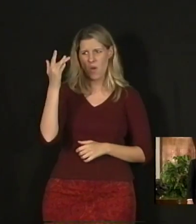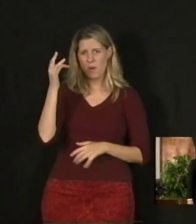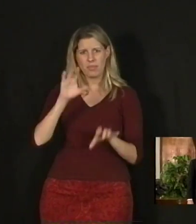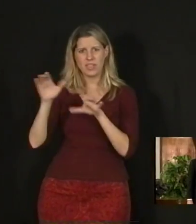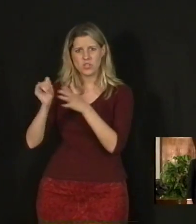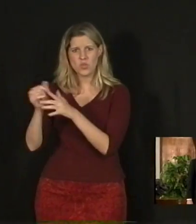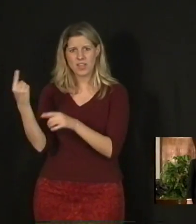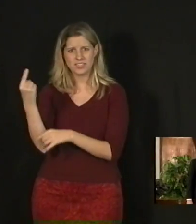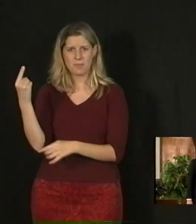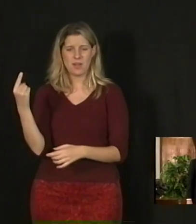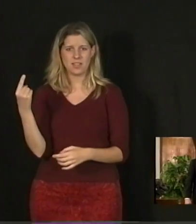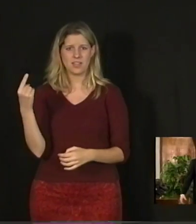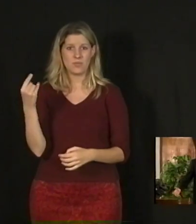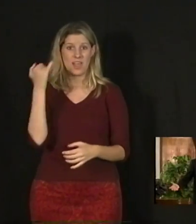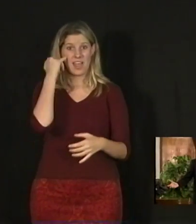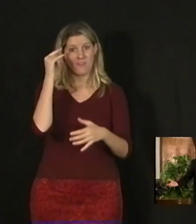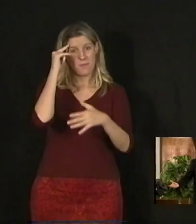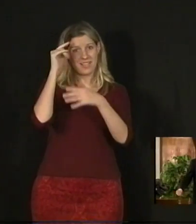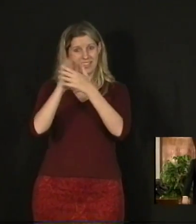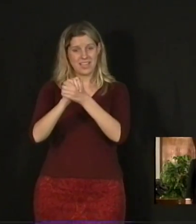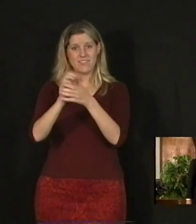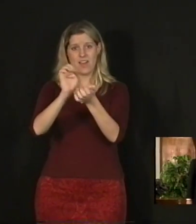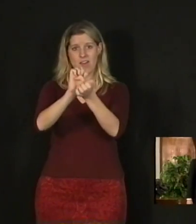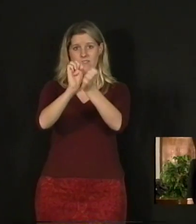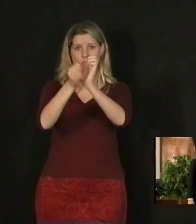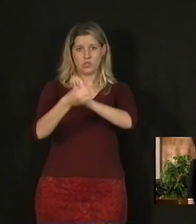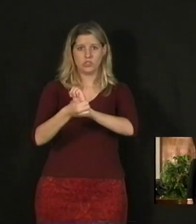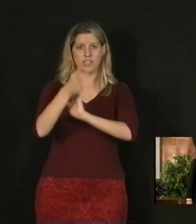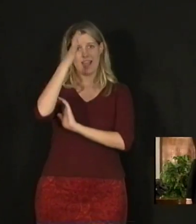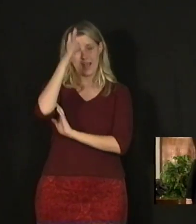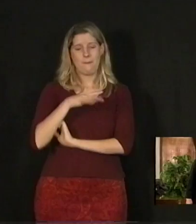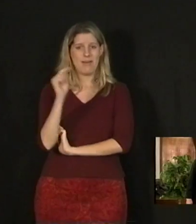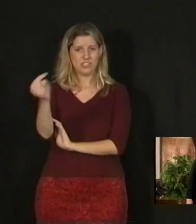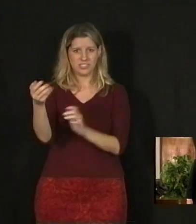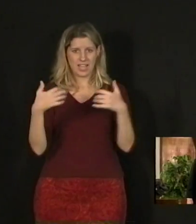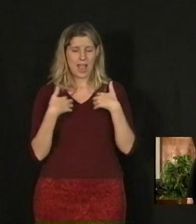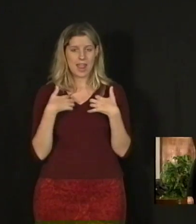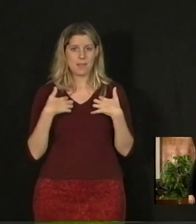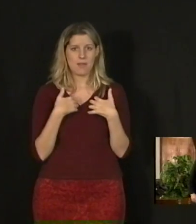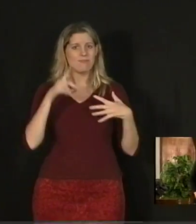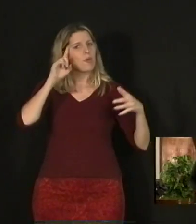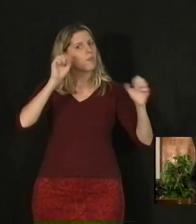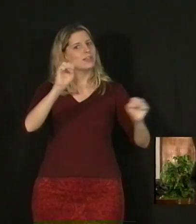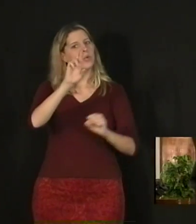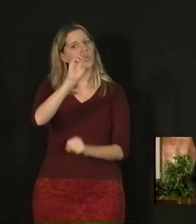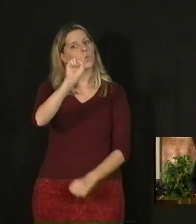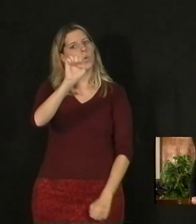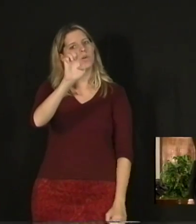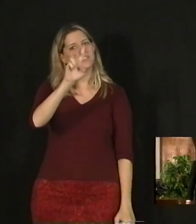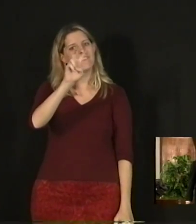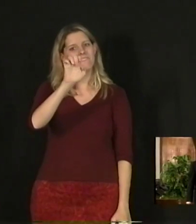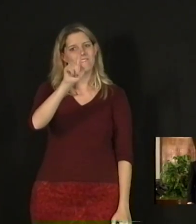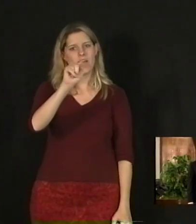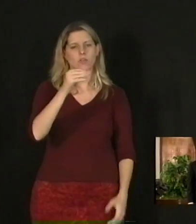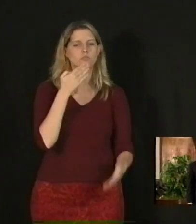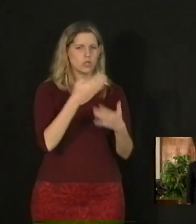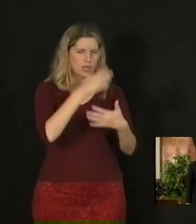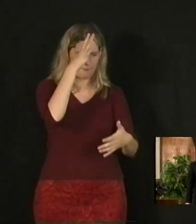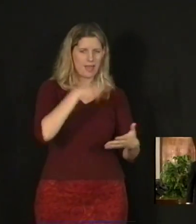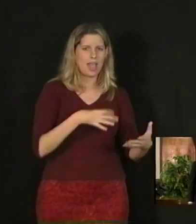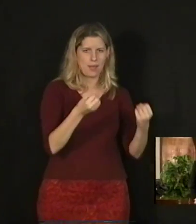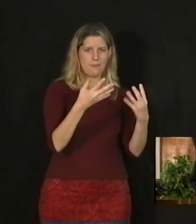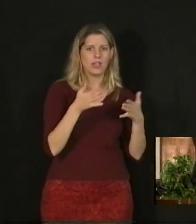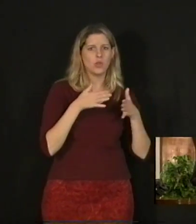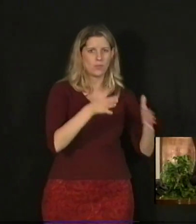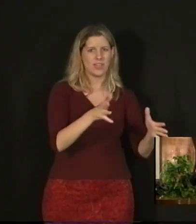Why would they do that to somebody? Well, if you believe in evolution, man's just an animal. Even President Roosevelt, as good a man as he was in many